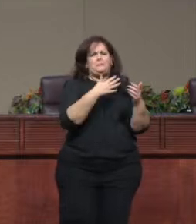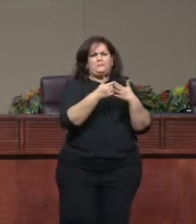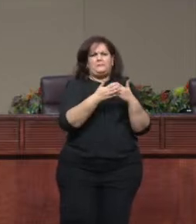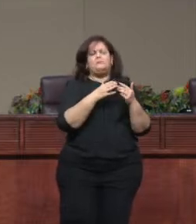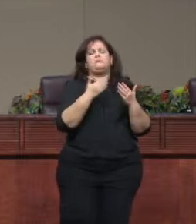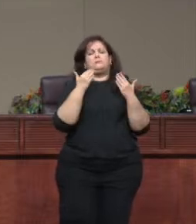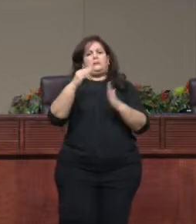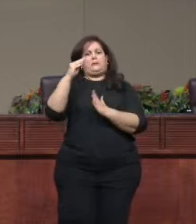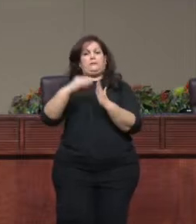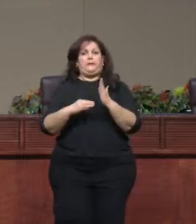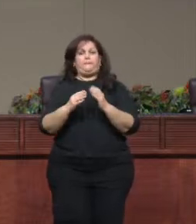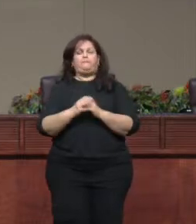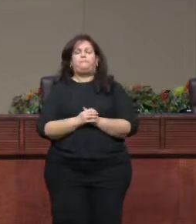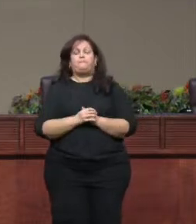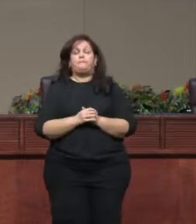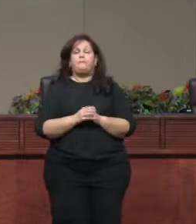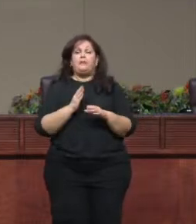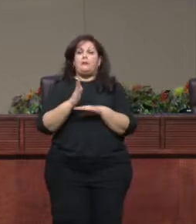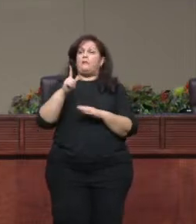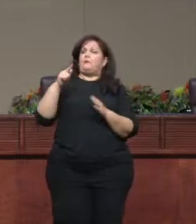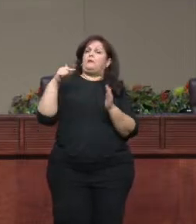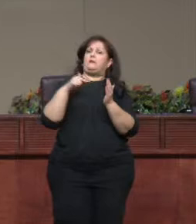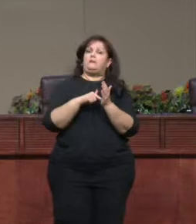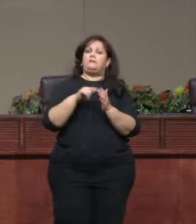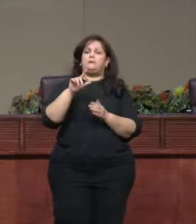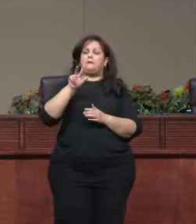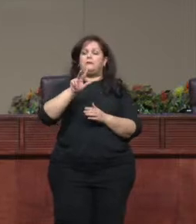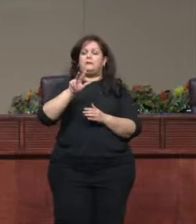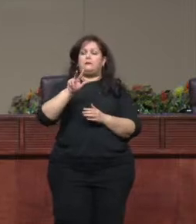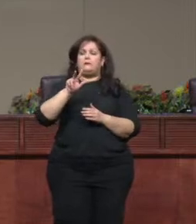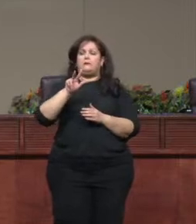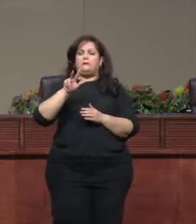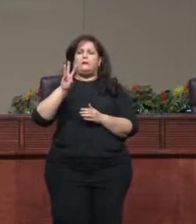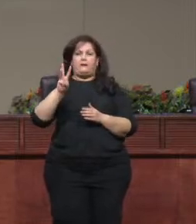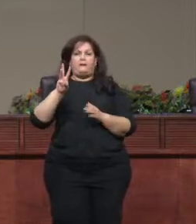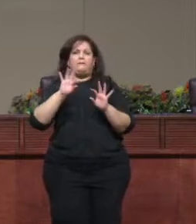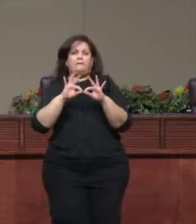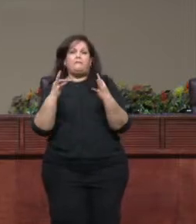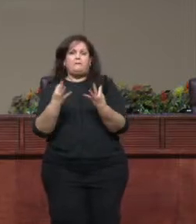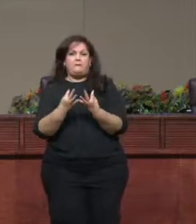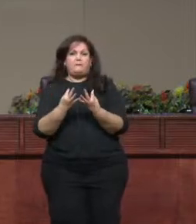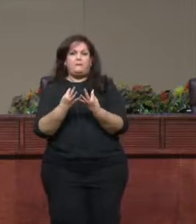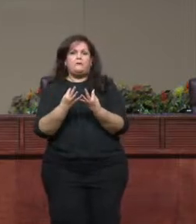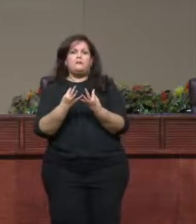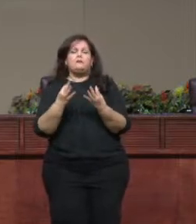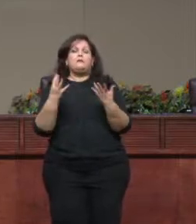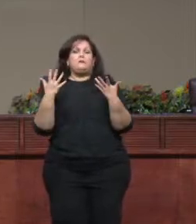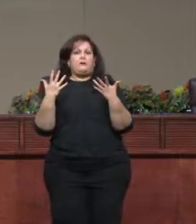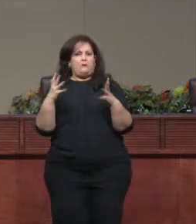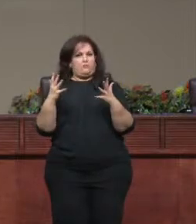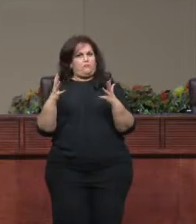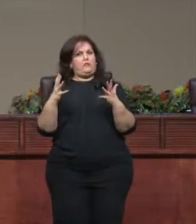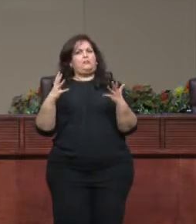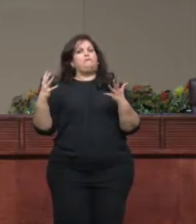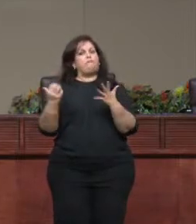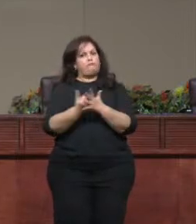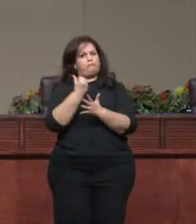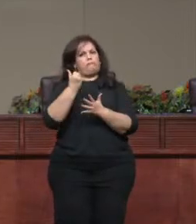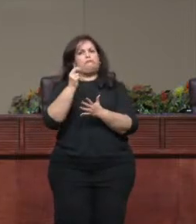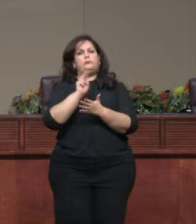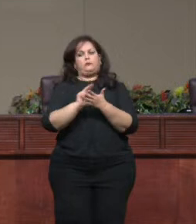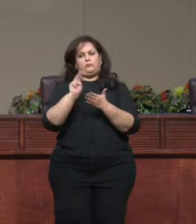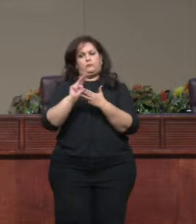Over 1,038 families, 1,038 families have taken advantage of our eviction